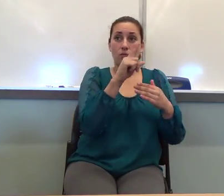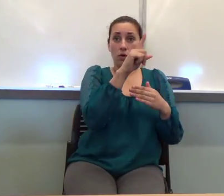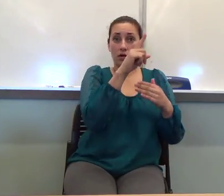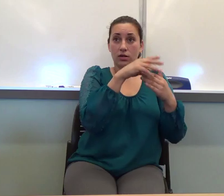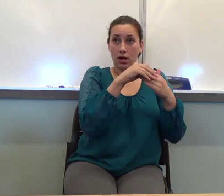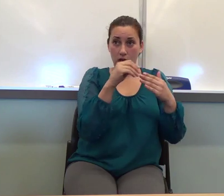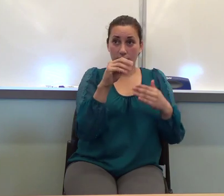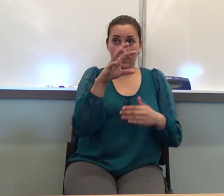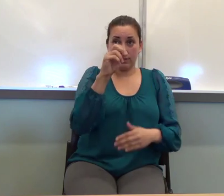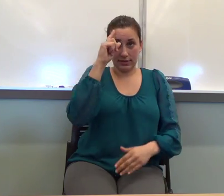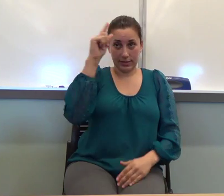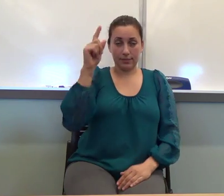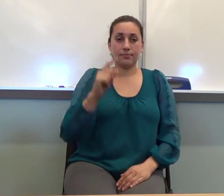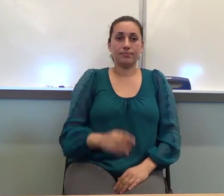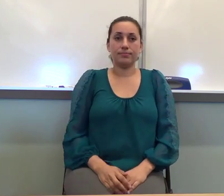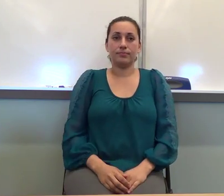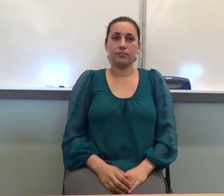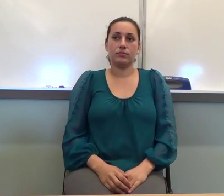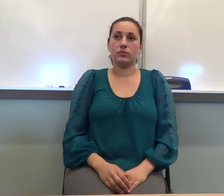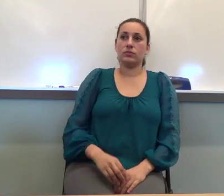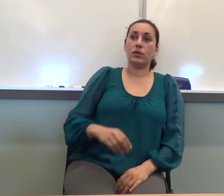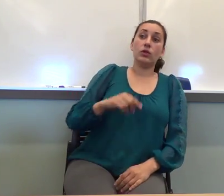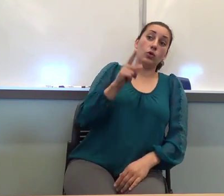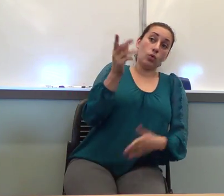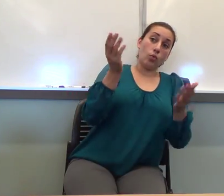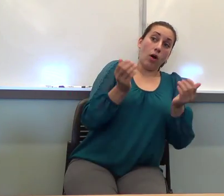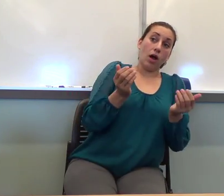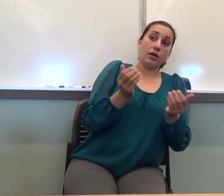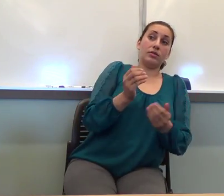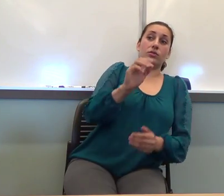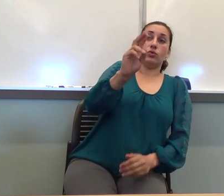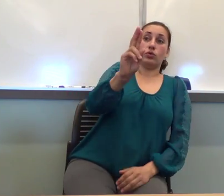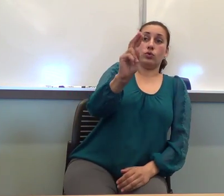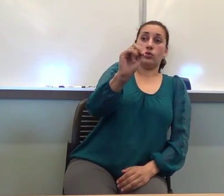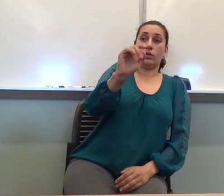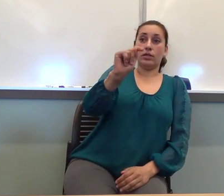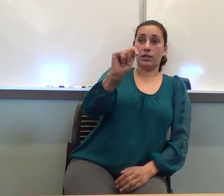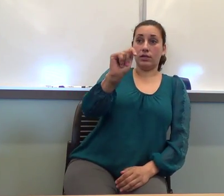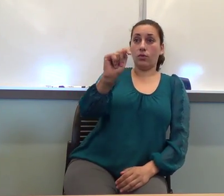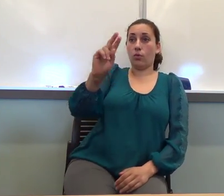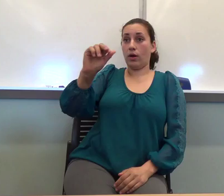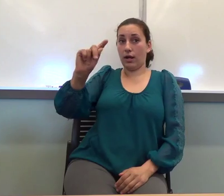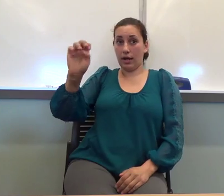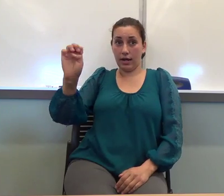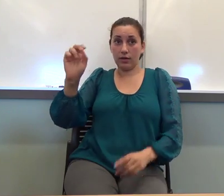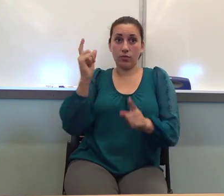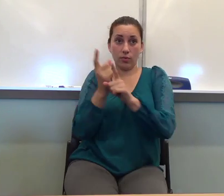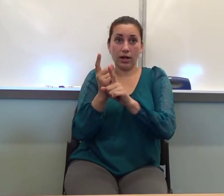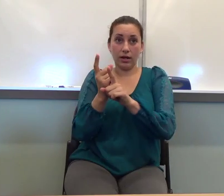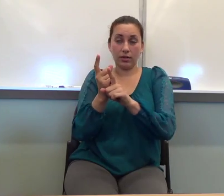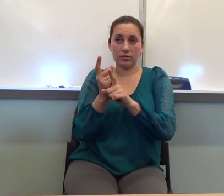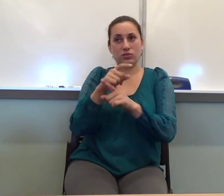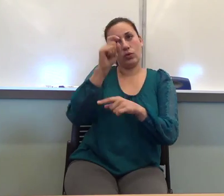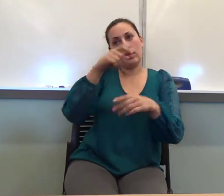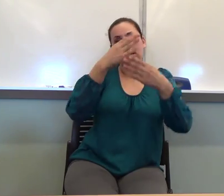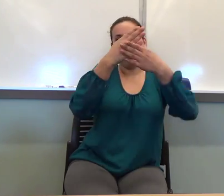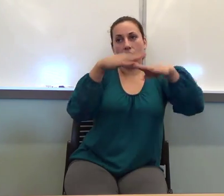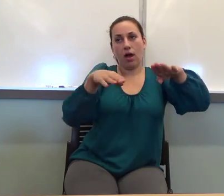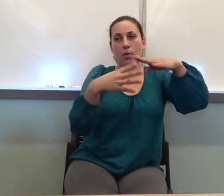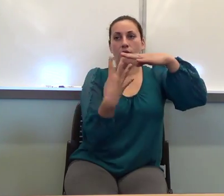All right, for a unit rate again, just do what you have to get that to be a 1. Well, obviously divide by 4. But then you have to divide